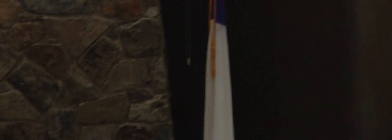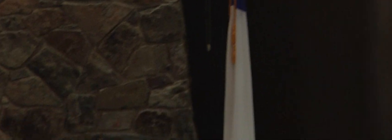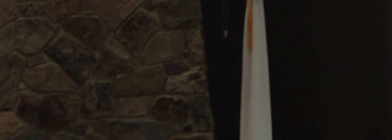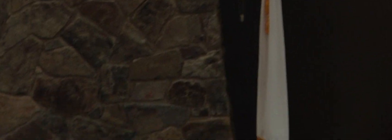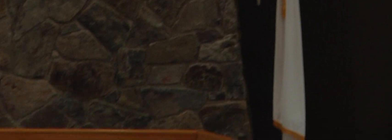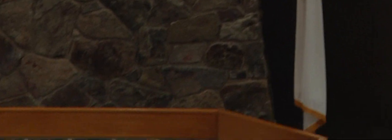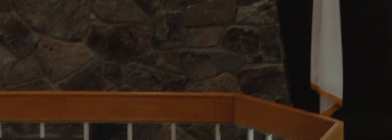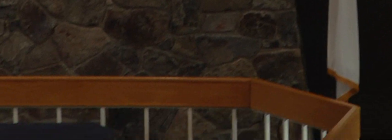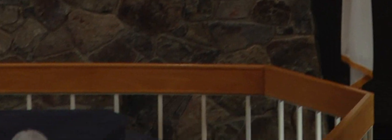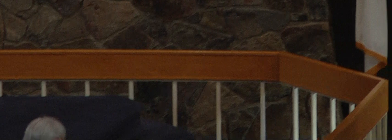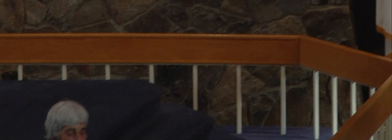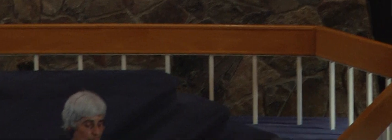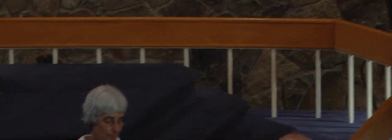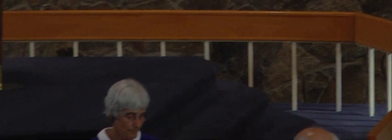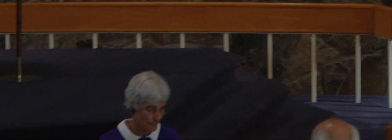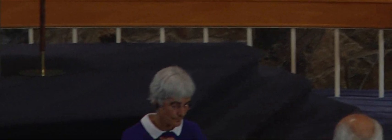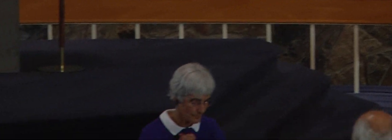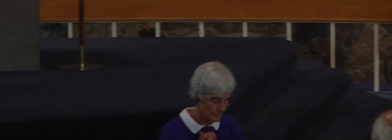let's pray.